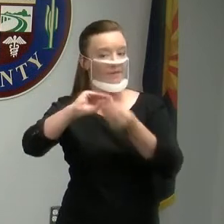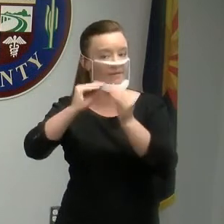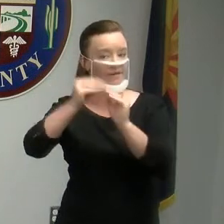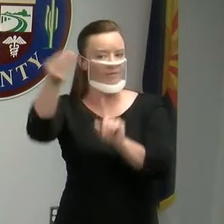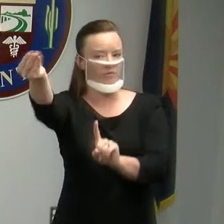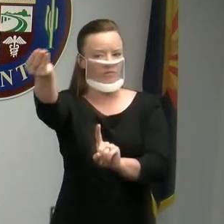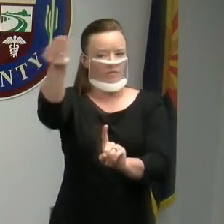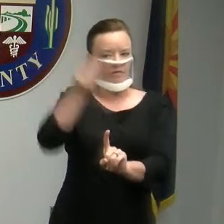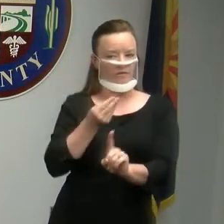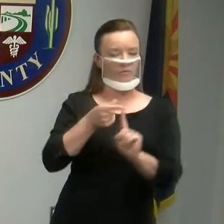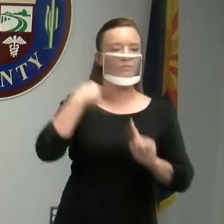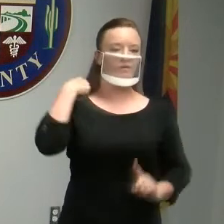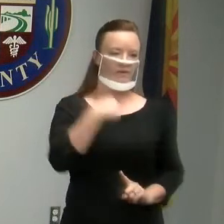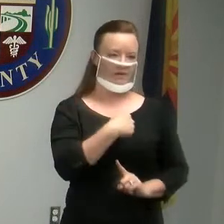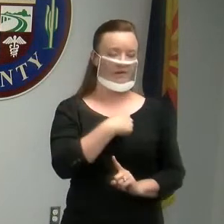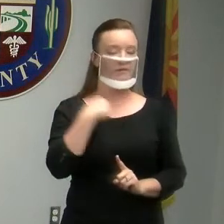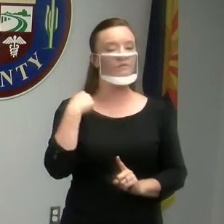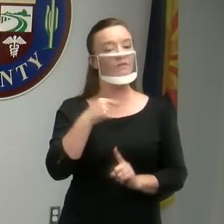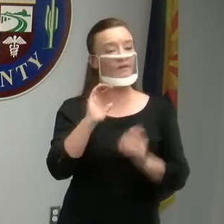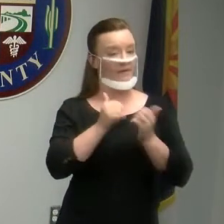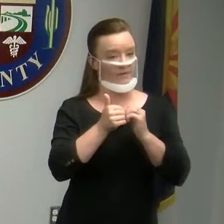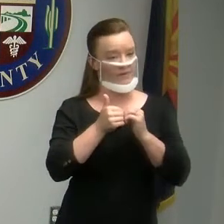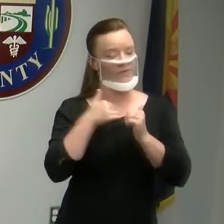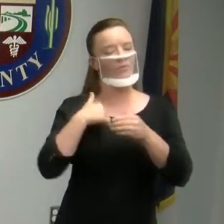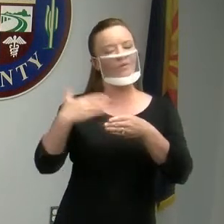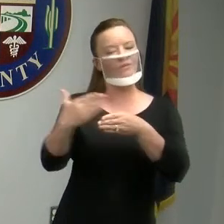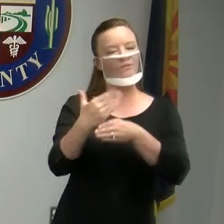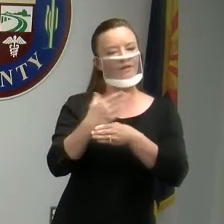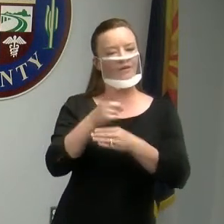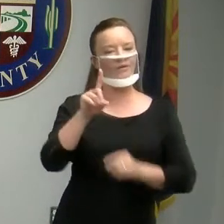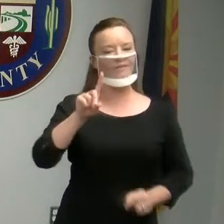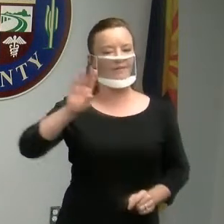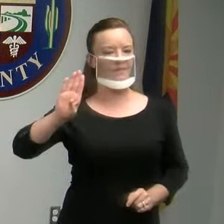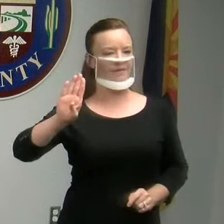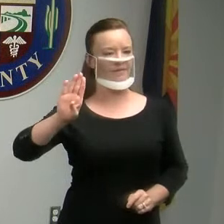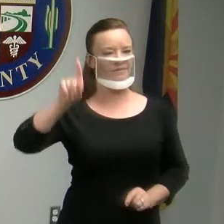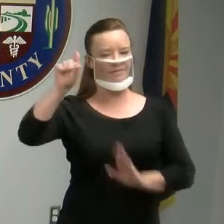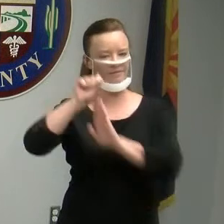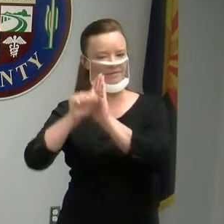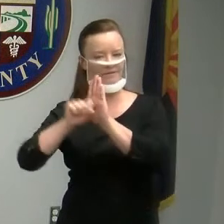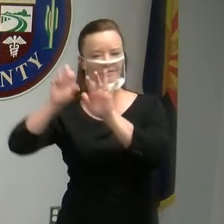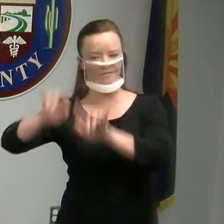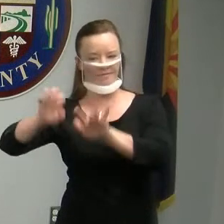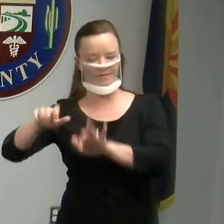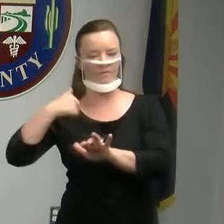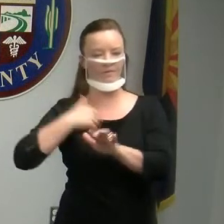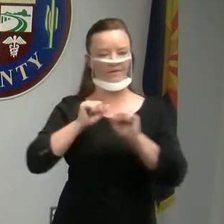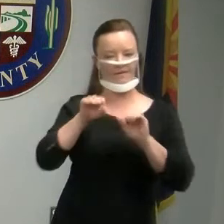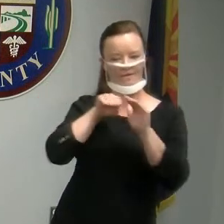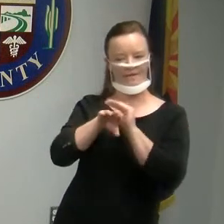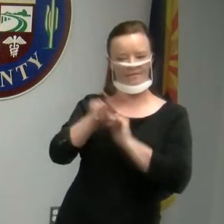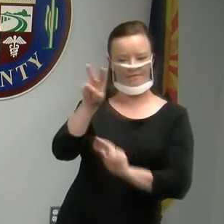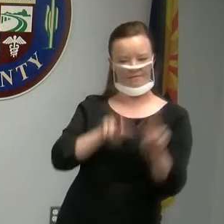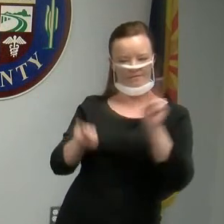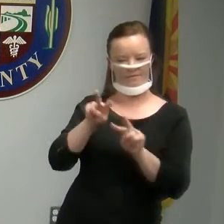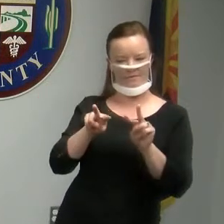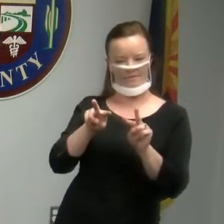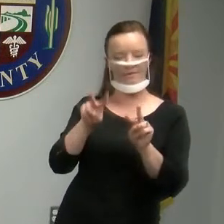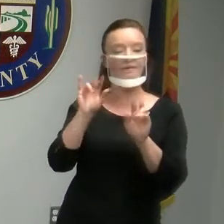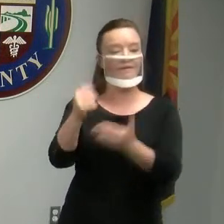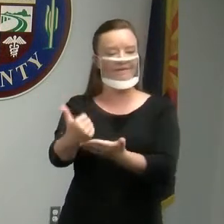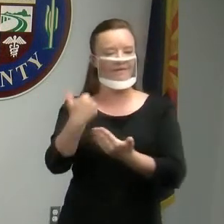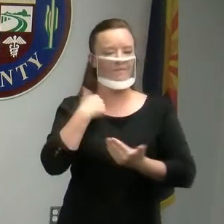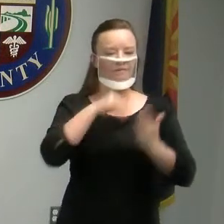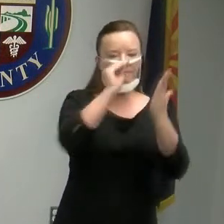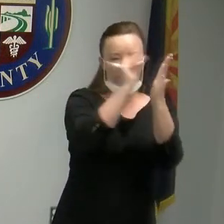a shared database with the state that we use to document all of our case investigations and all of the information we learn